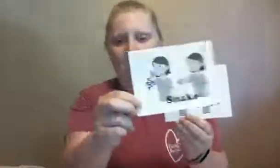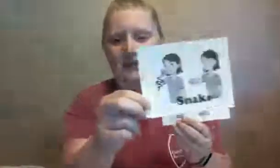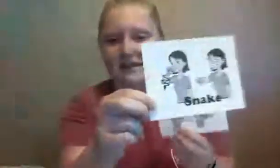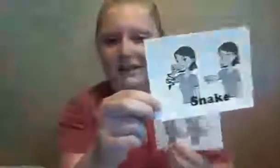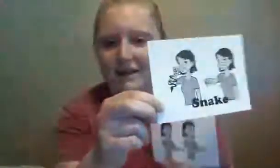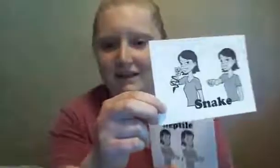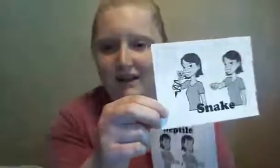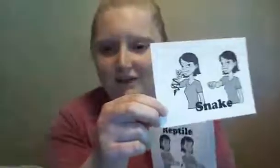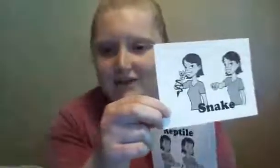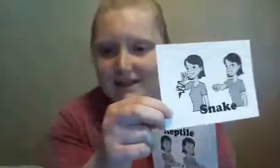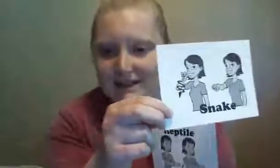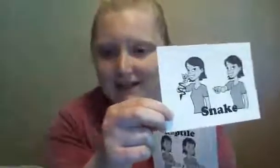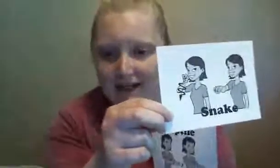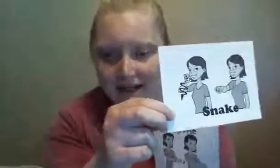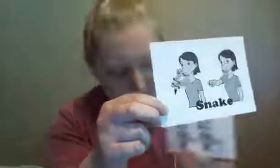That's the sign for snake.